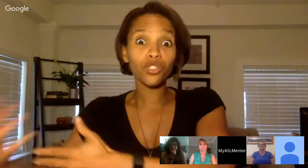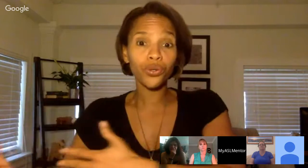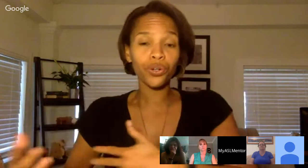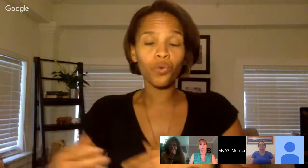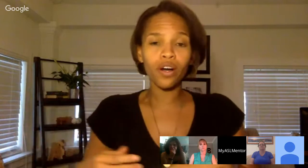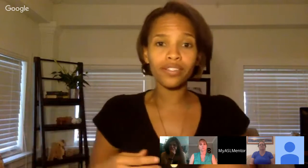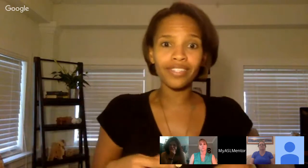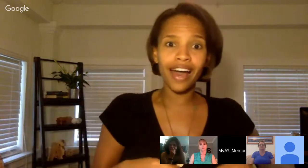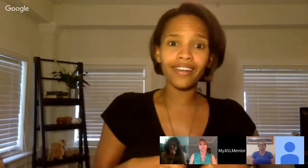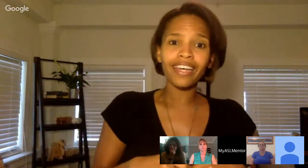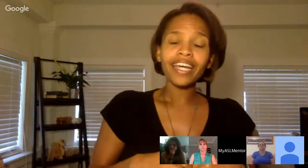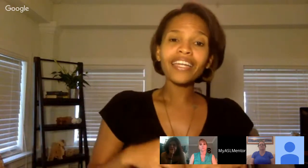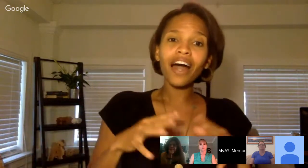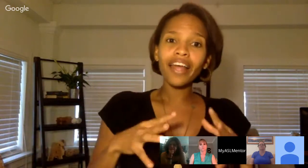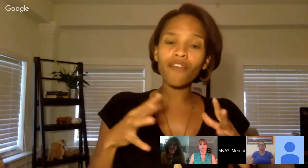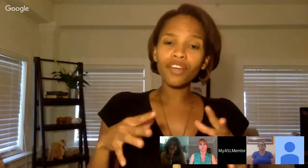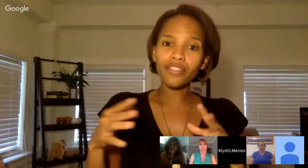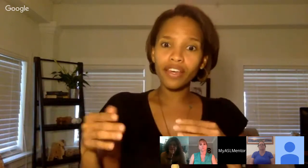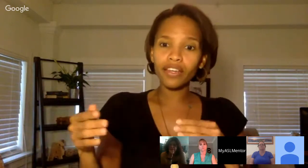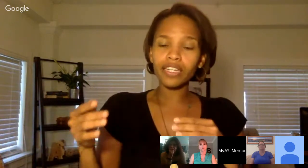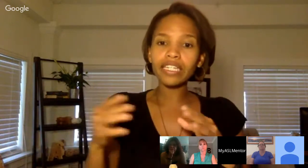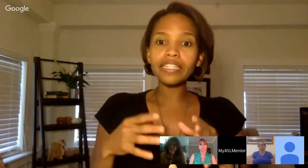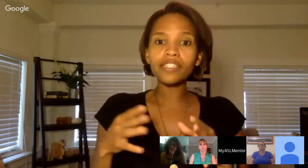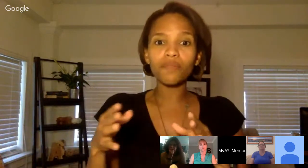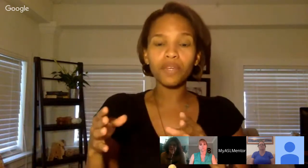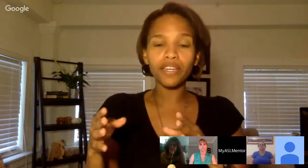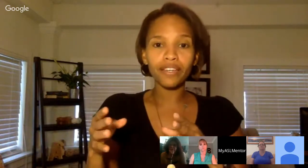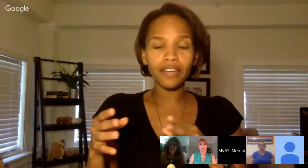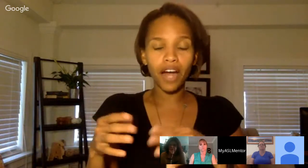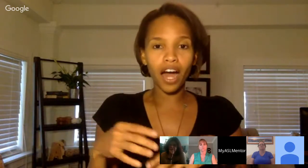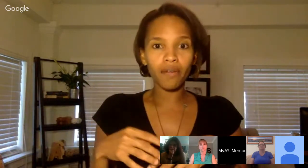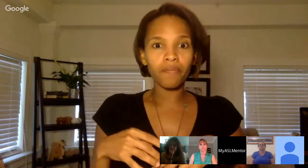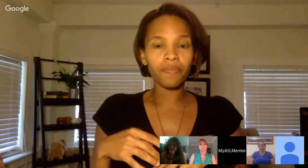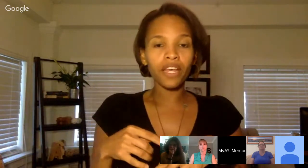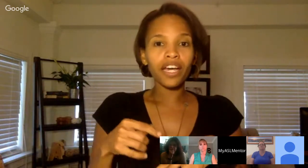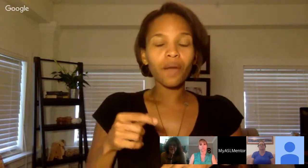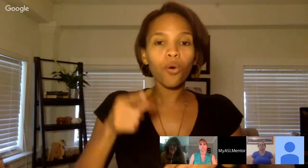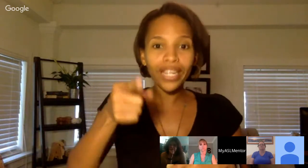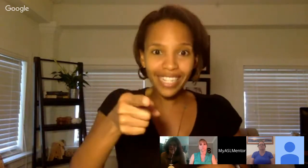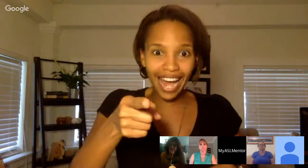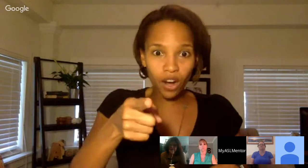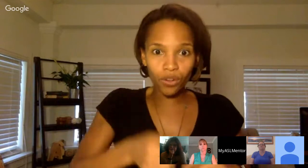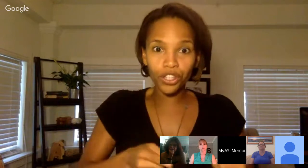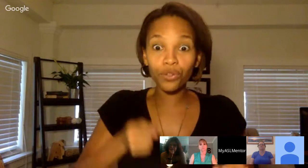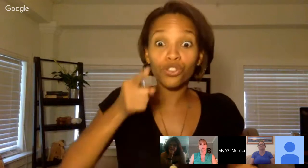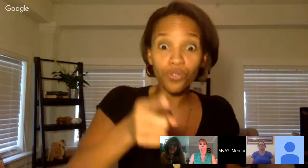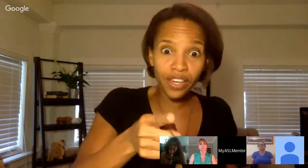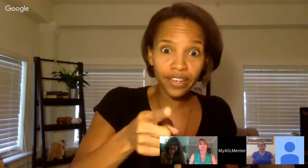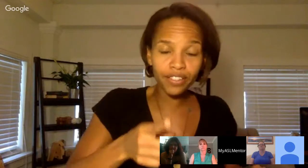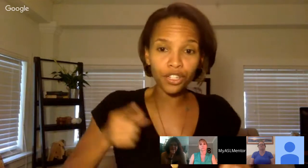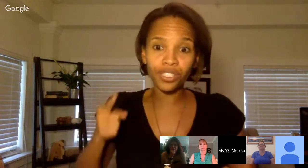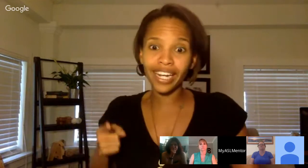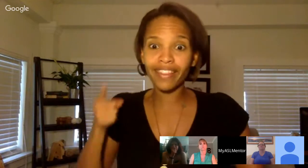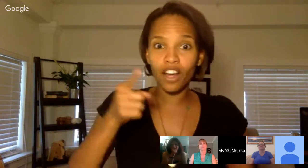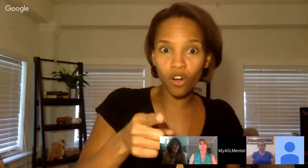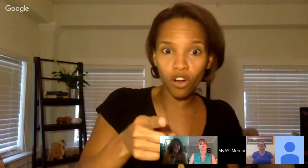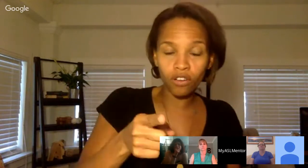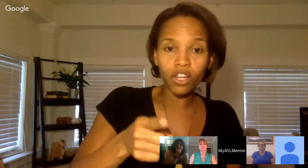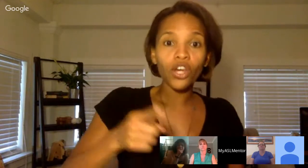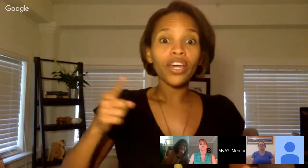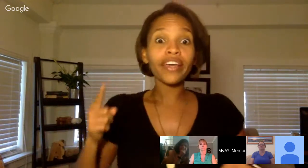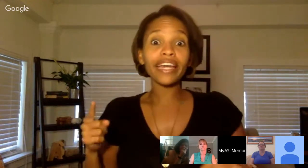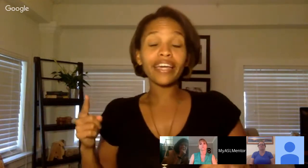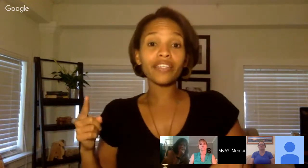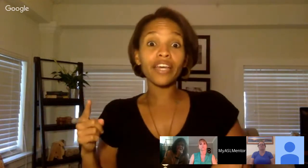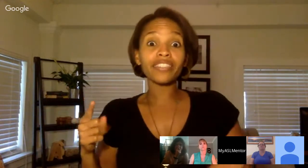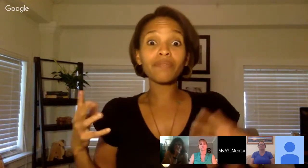better mentor was that not everything needs to be pointed out. You do this, you're signing that